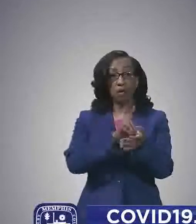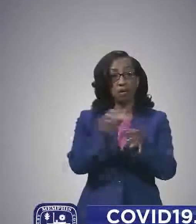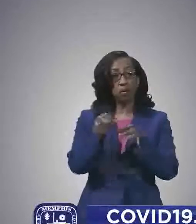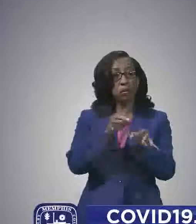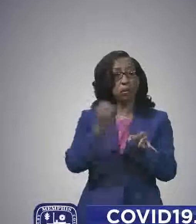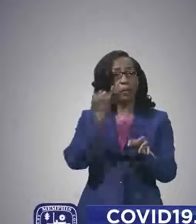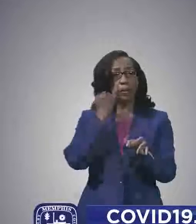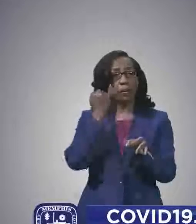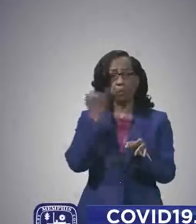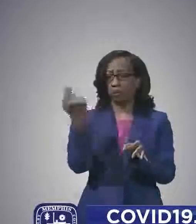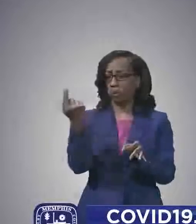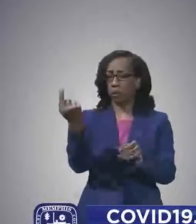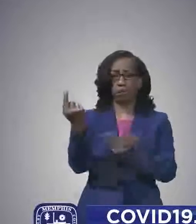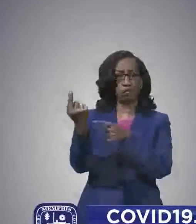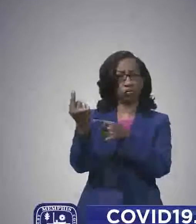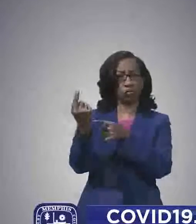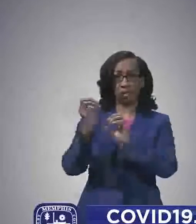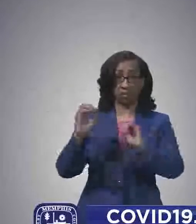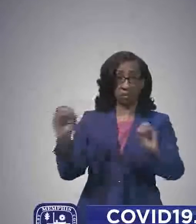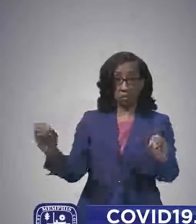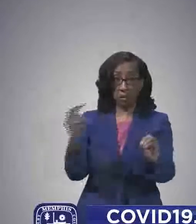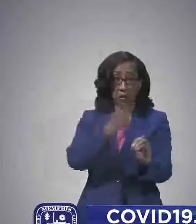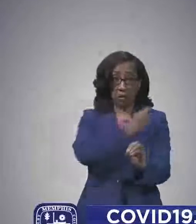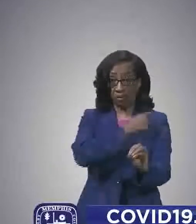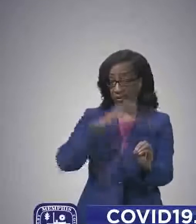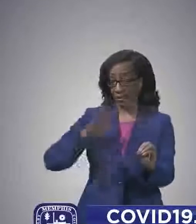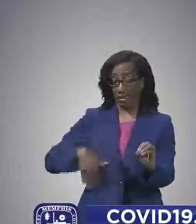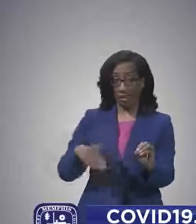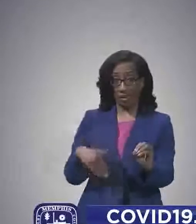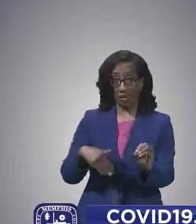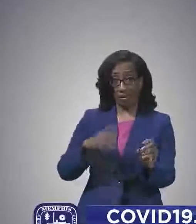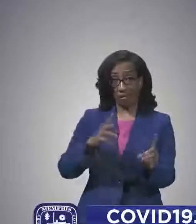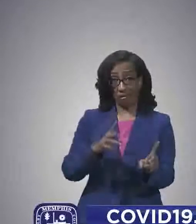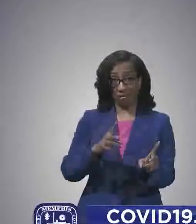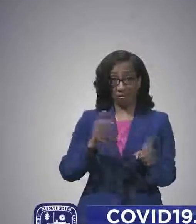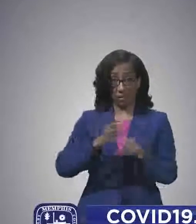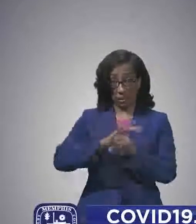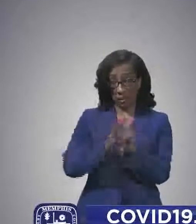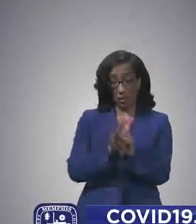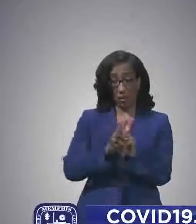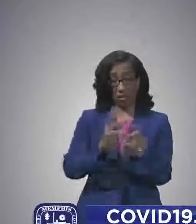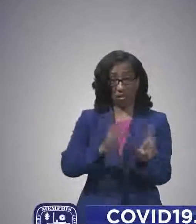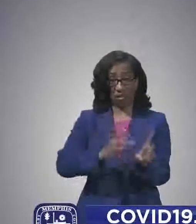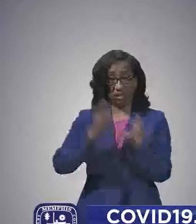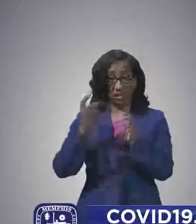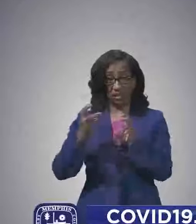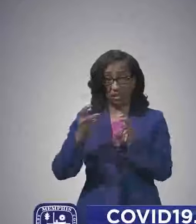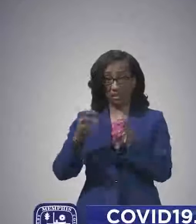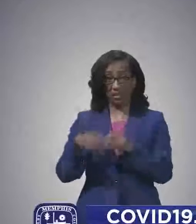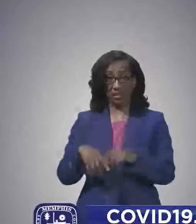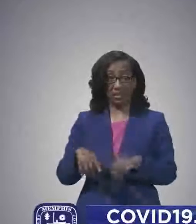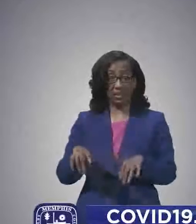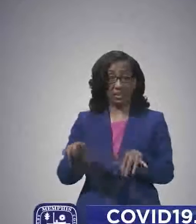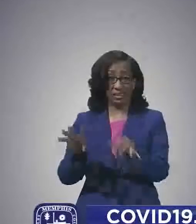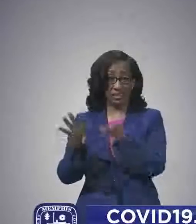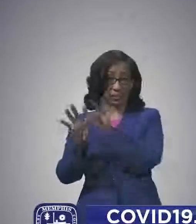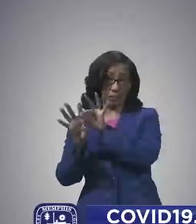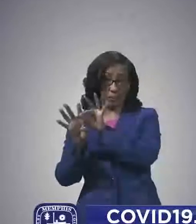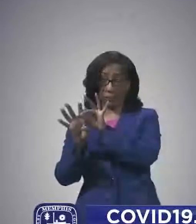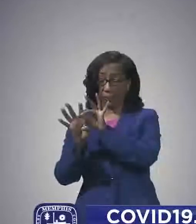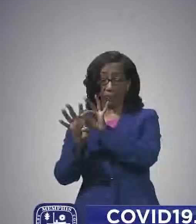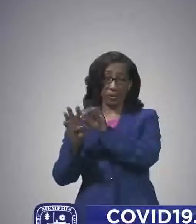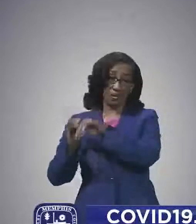person catches and spreads COVID-19 to others more